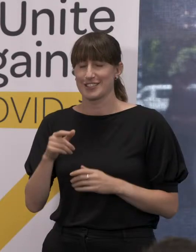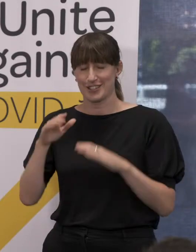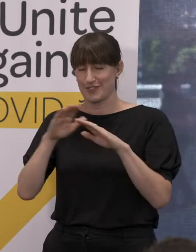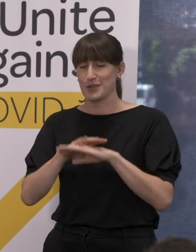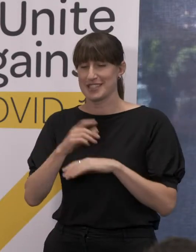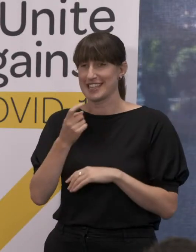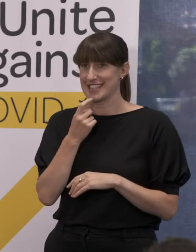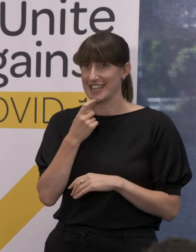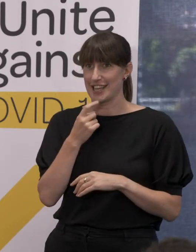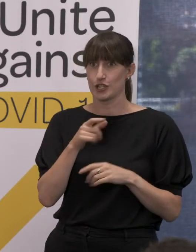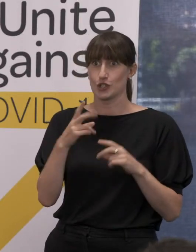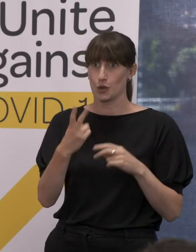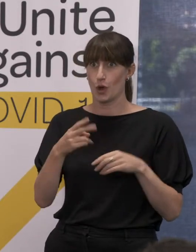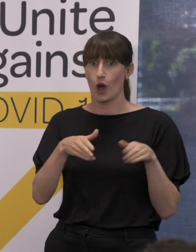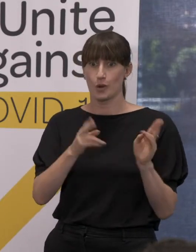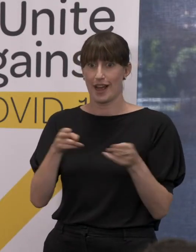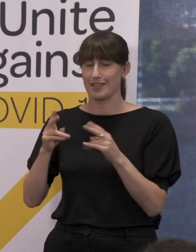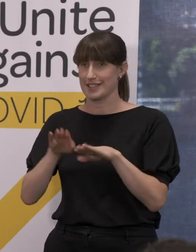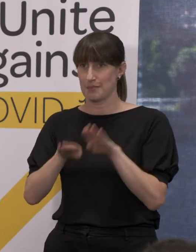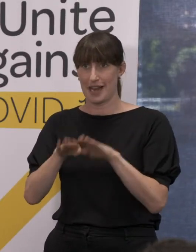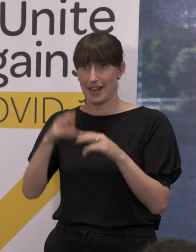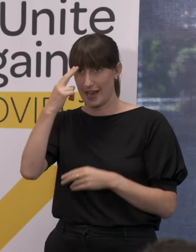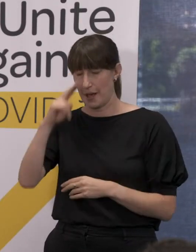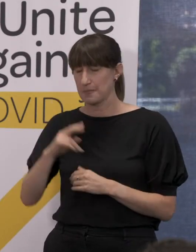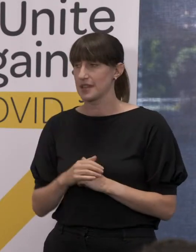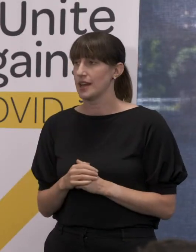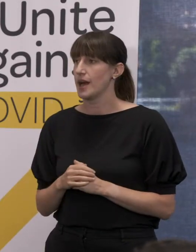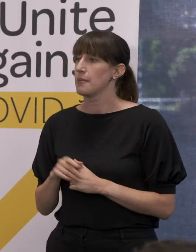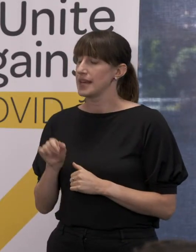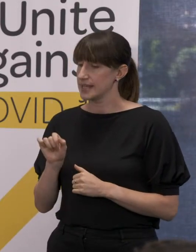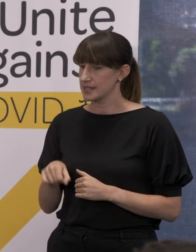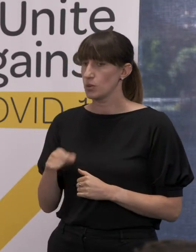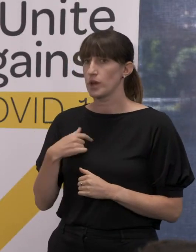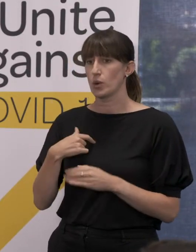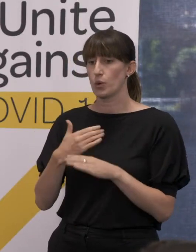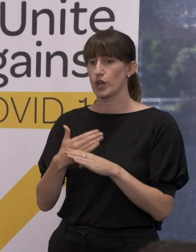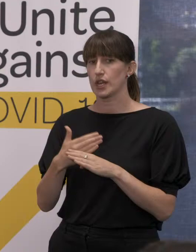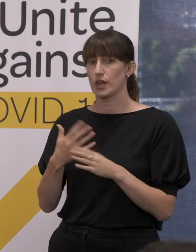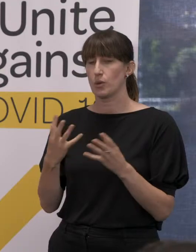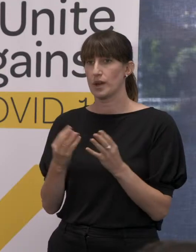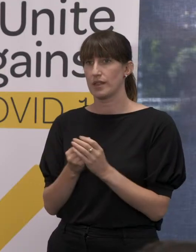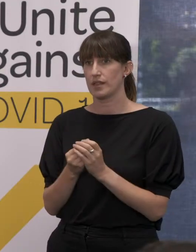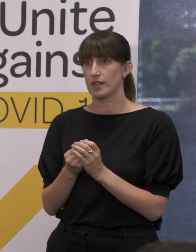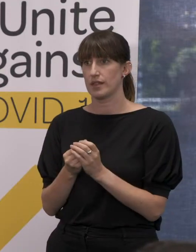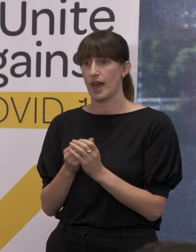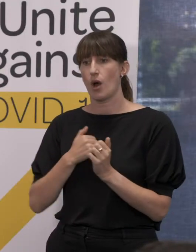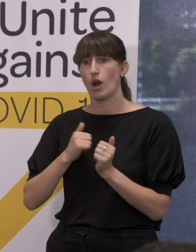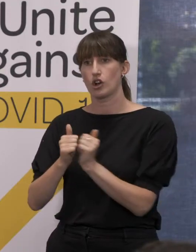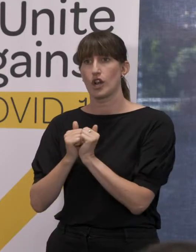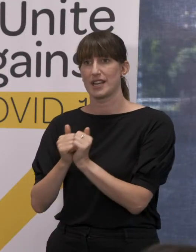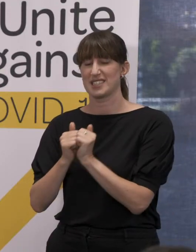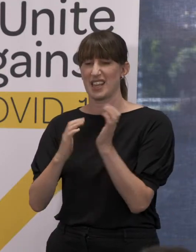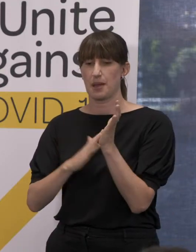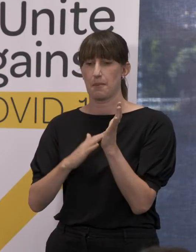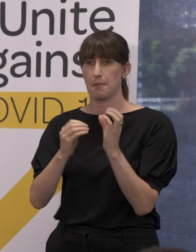Look, no decisions yet, but we're working closely with our MB colleagues on the options. And of course, we did have a situation like this in the Pullman